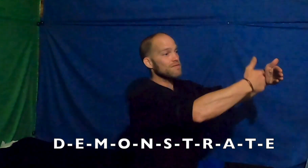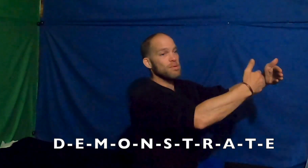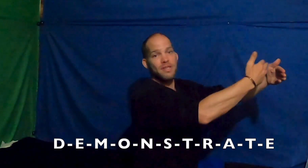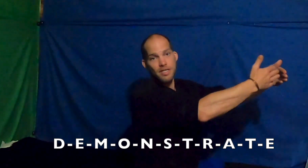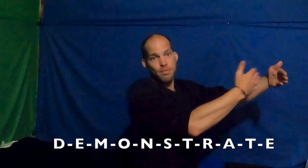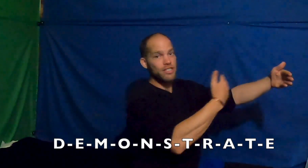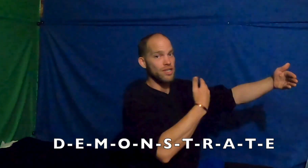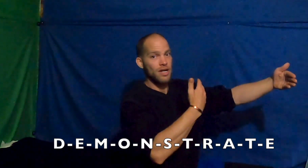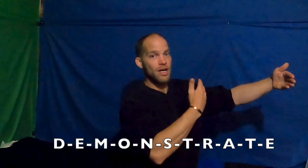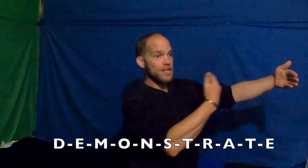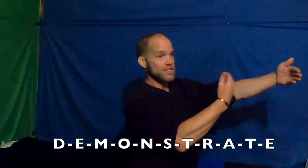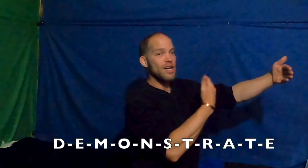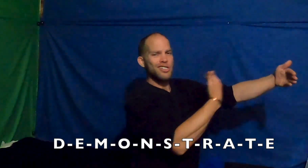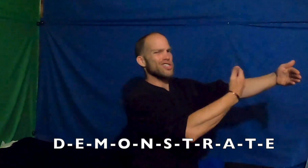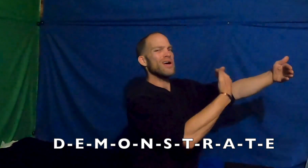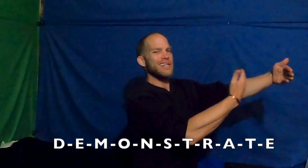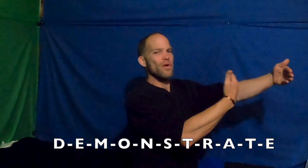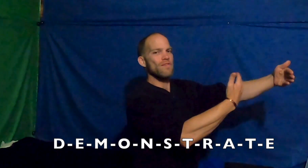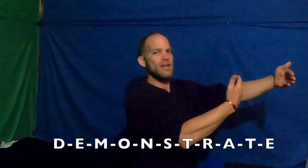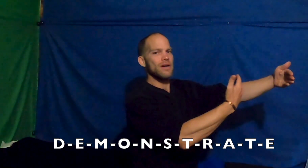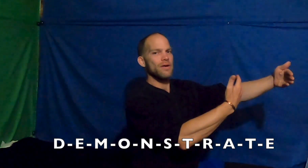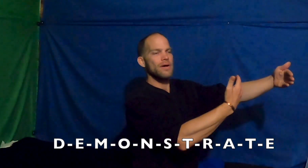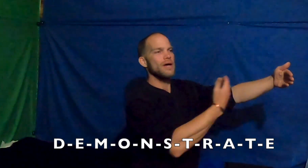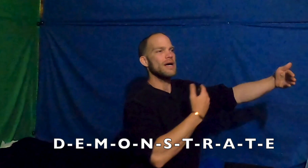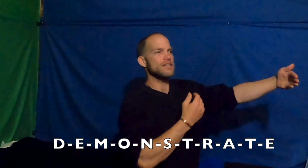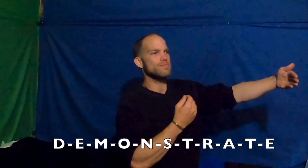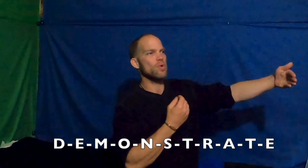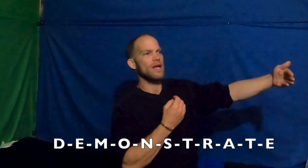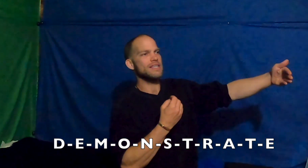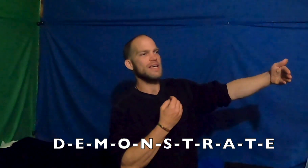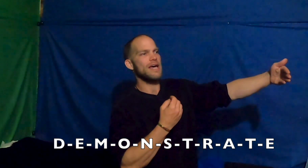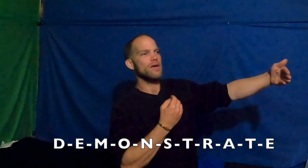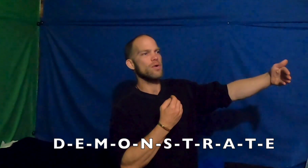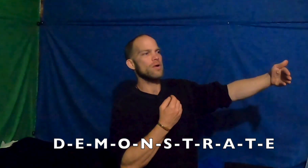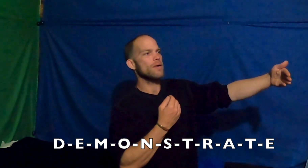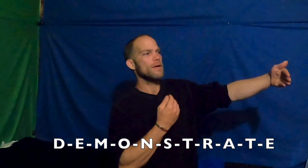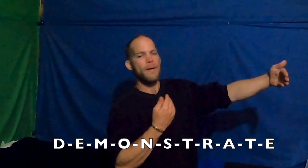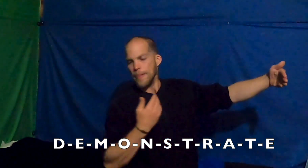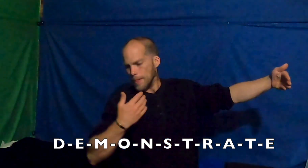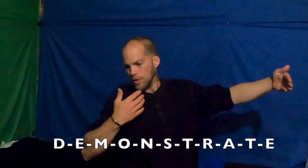plus expression. This straight over here is more like saying you're